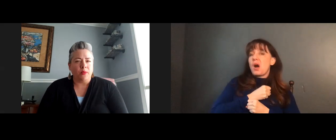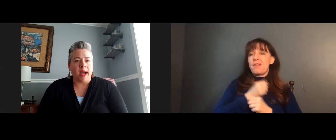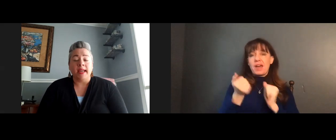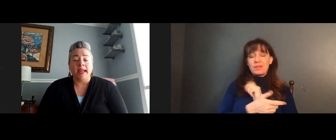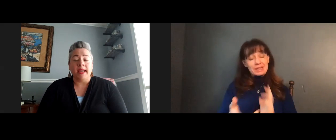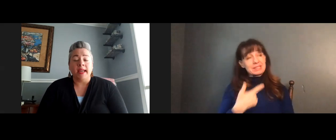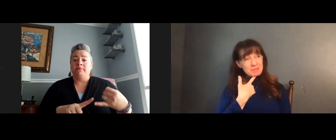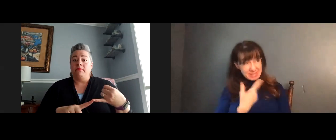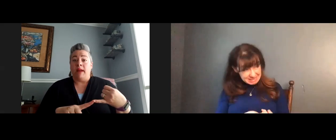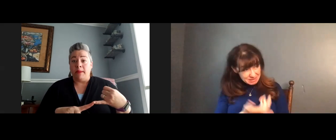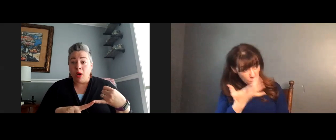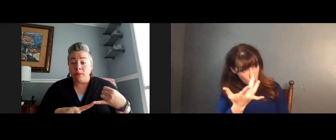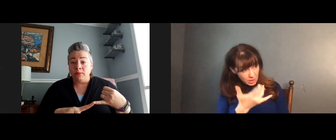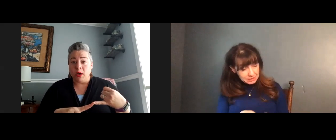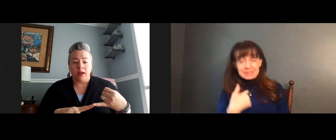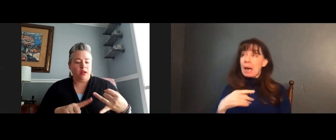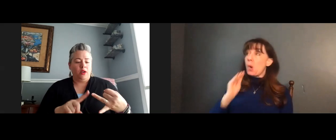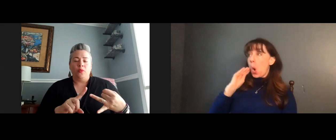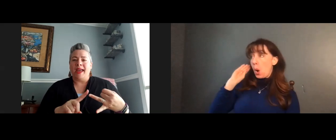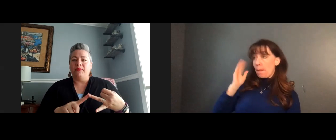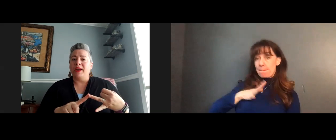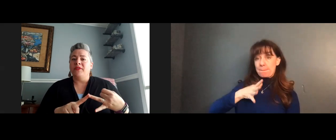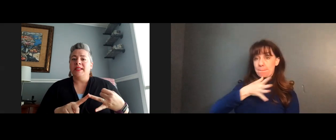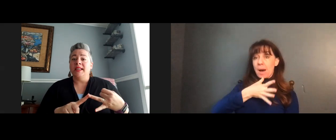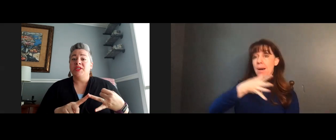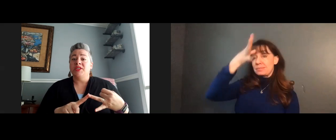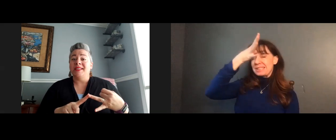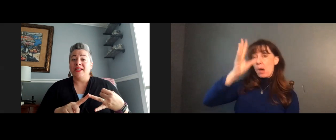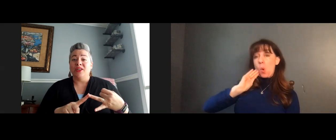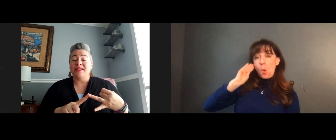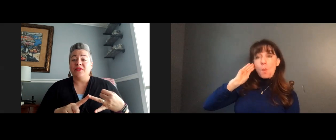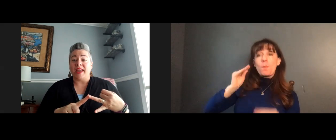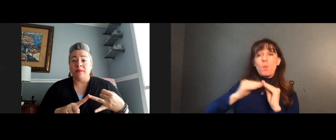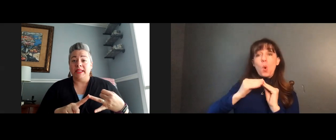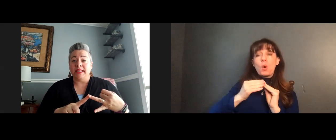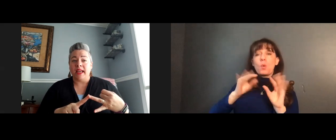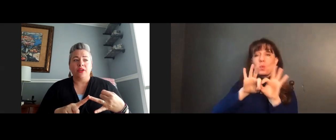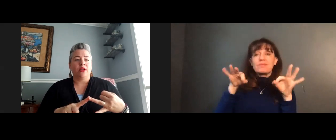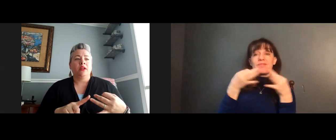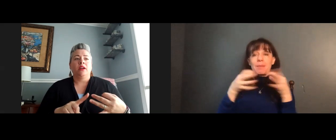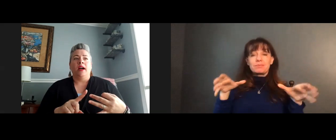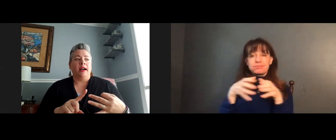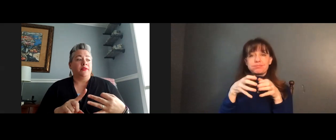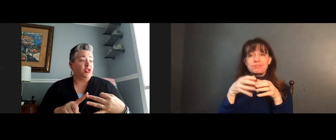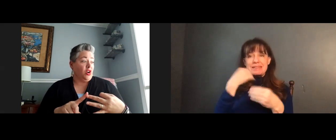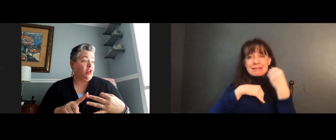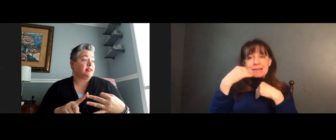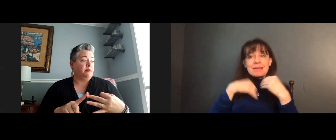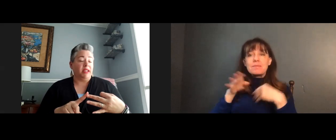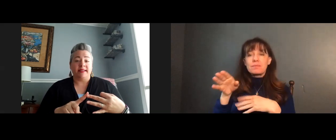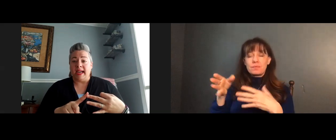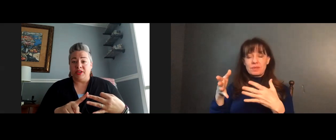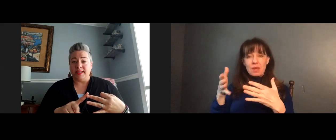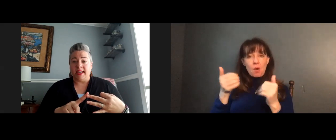seriously why i'm home more we have breakfast lunch and dinner as a family together uh the dogs